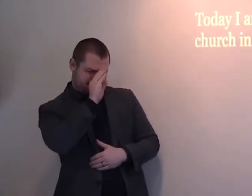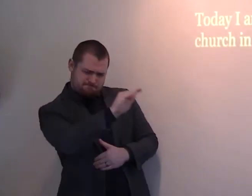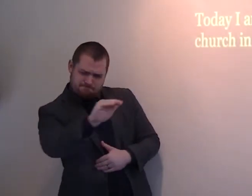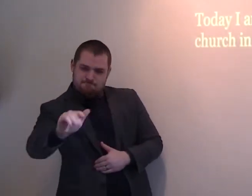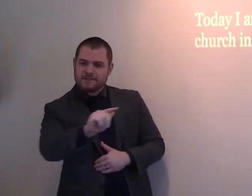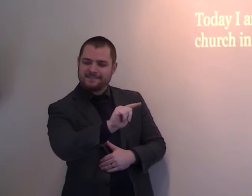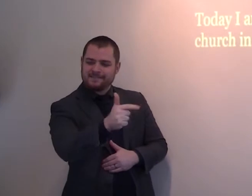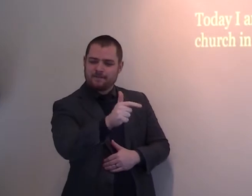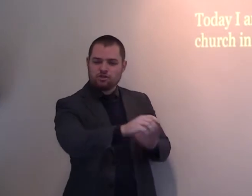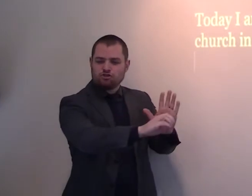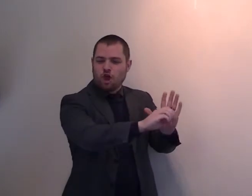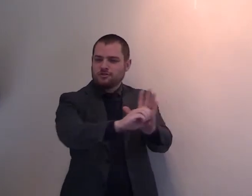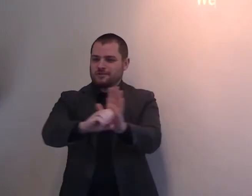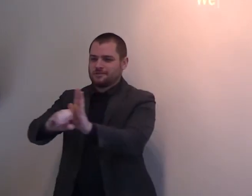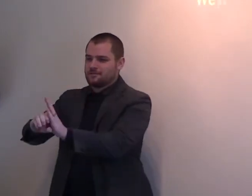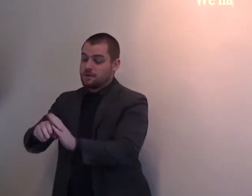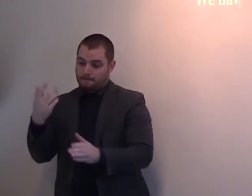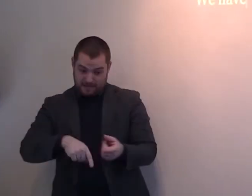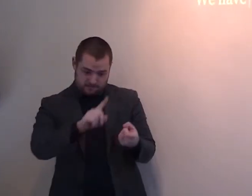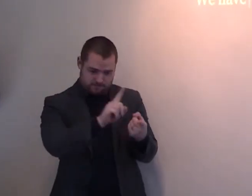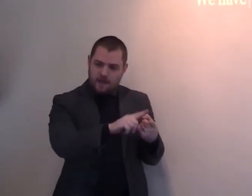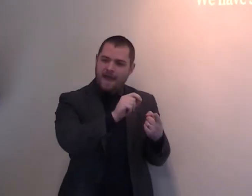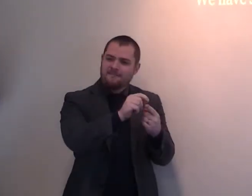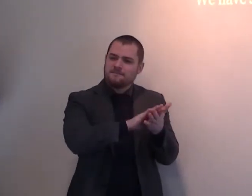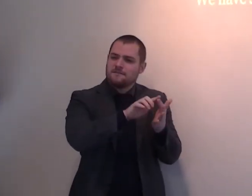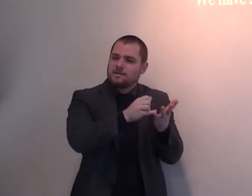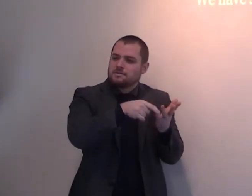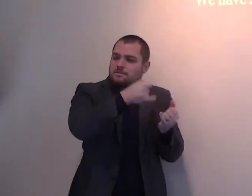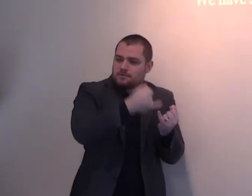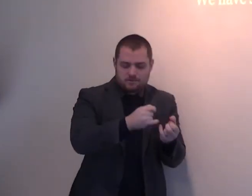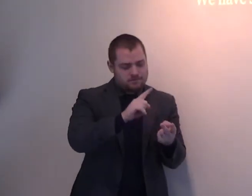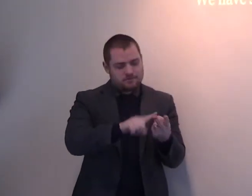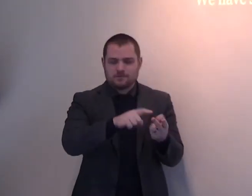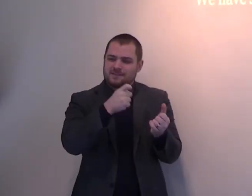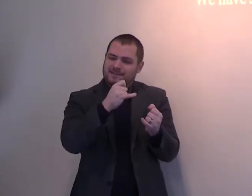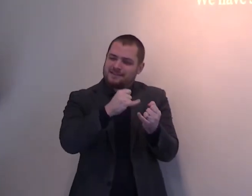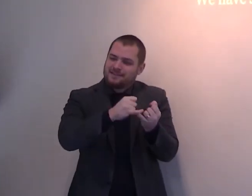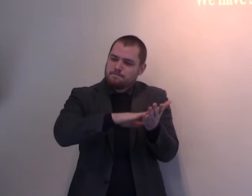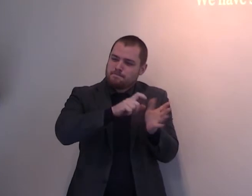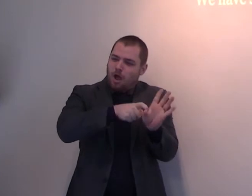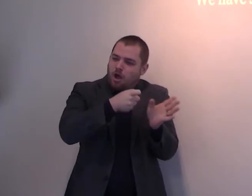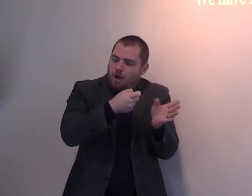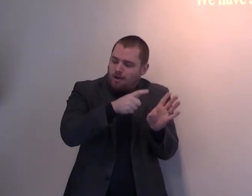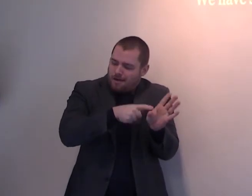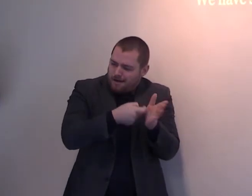the church of Smyrna, we have looked at the church of Pergamos, we have also looked at the church